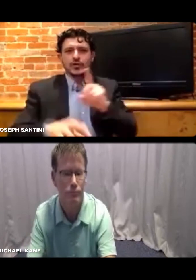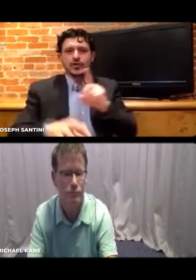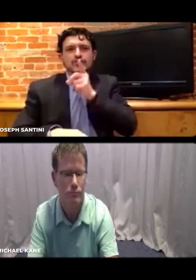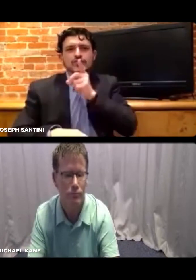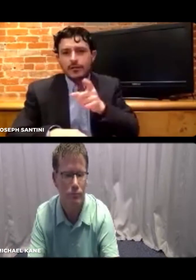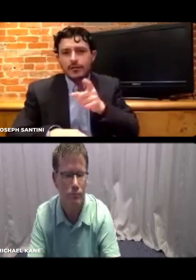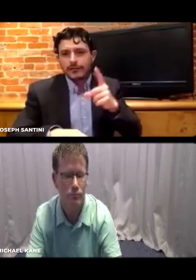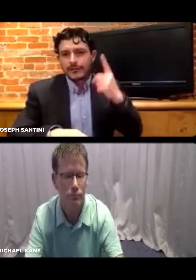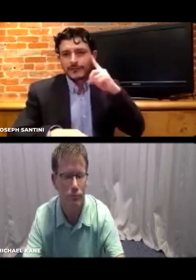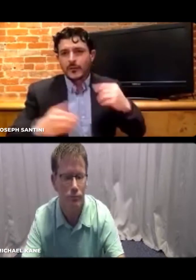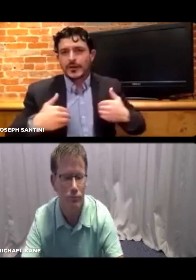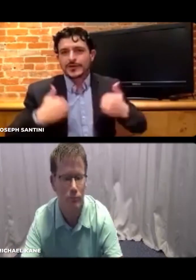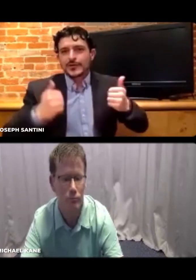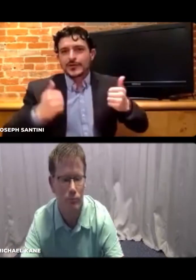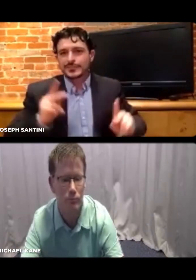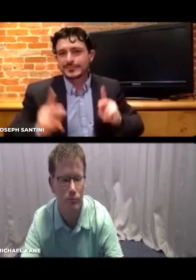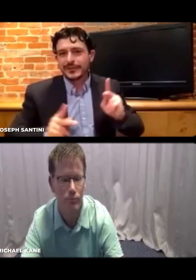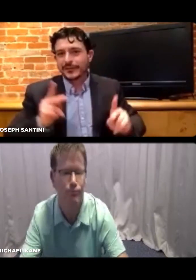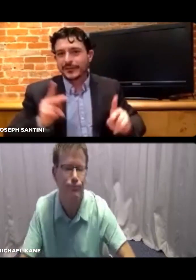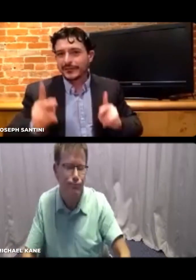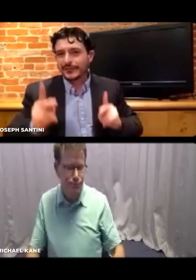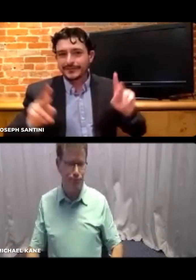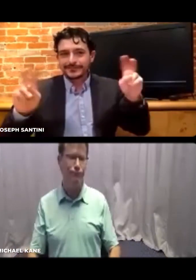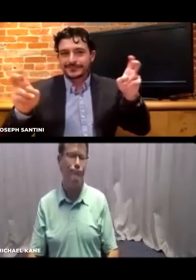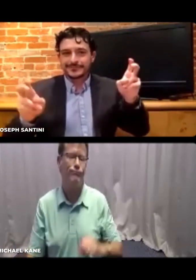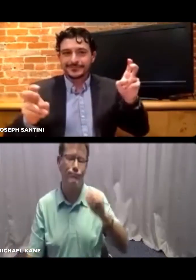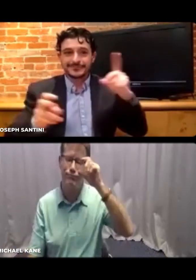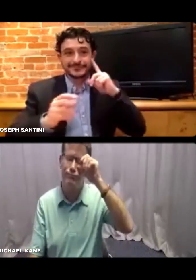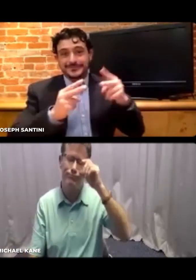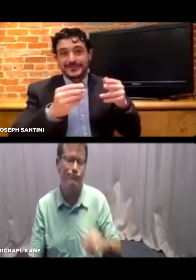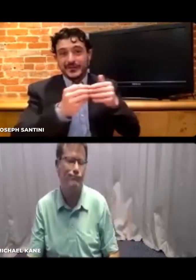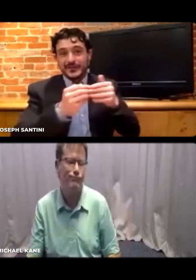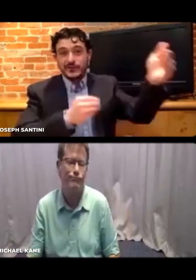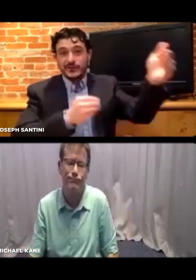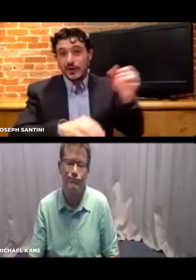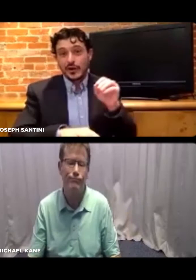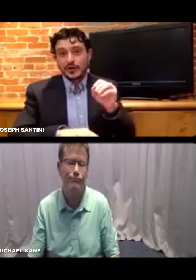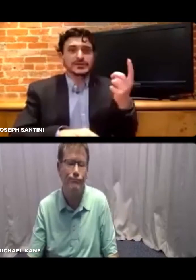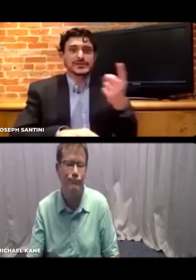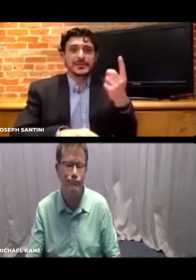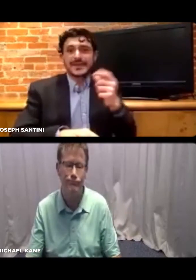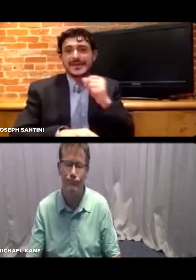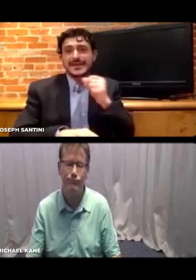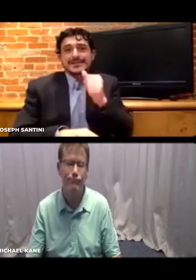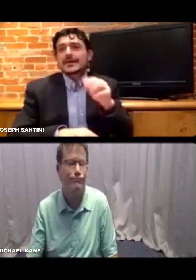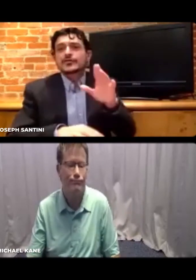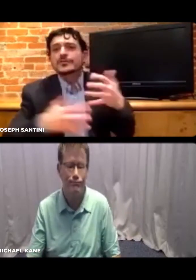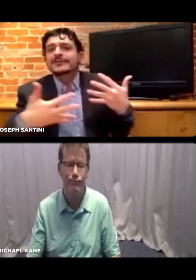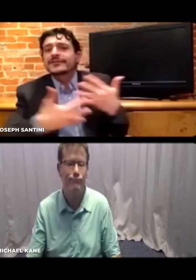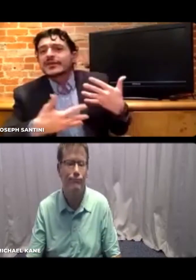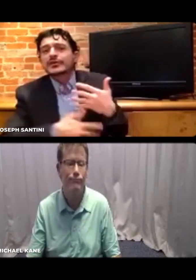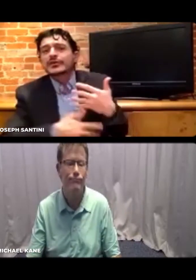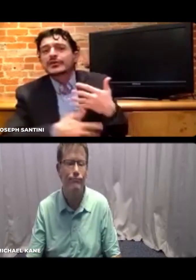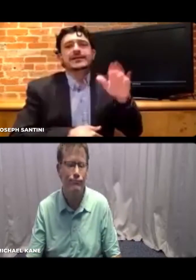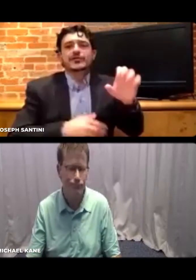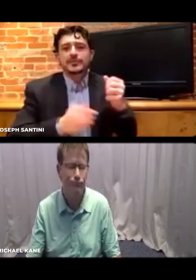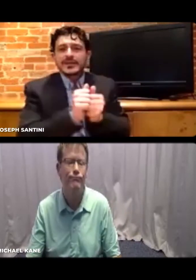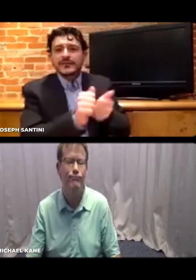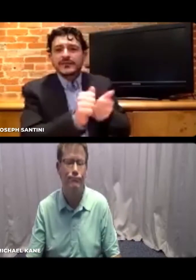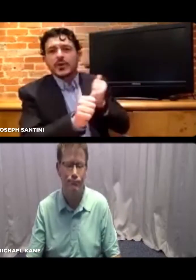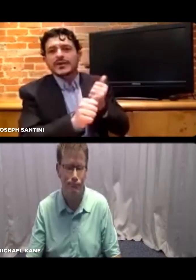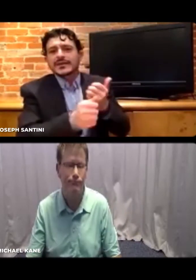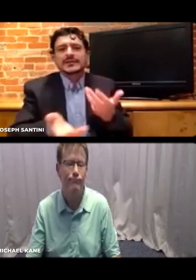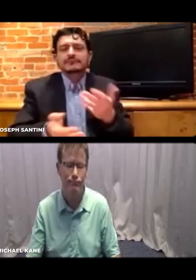more realistic, more concrete for youth, and not something to be feared or avoided? What are